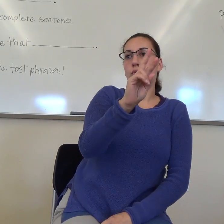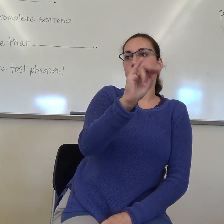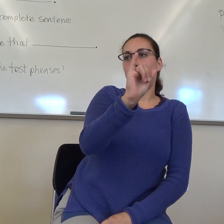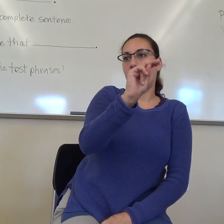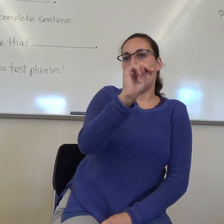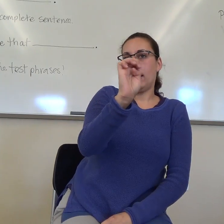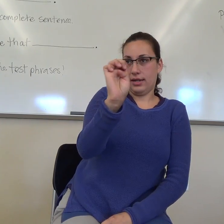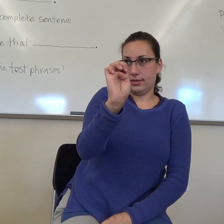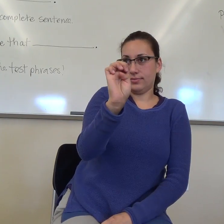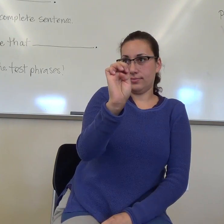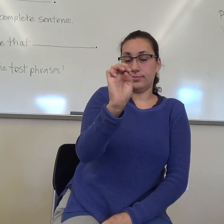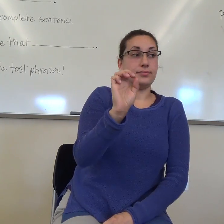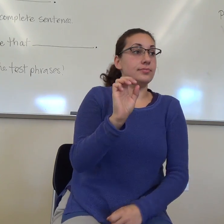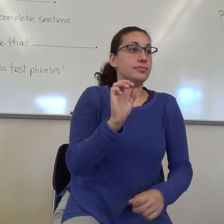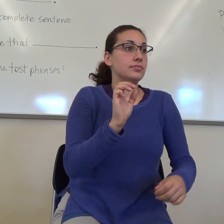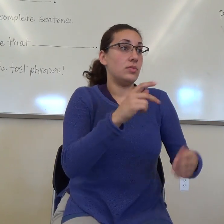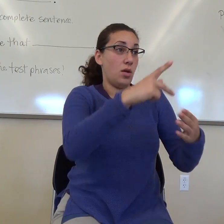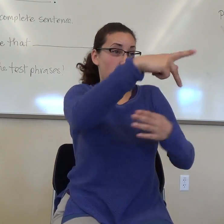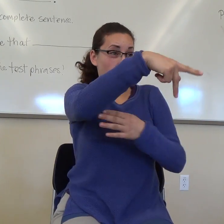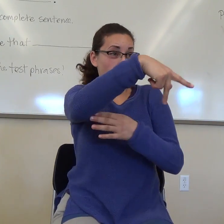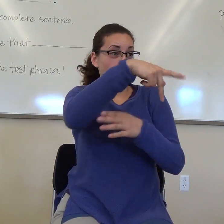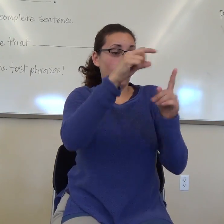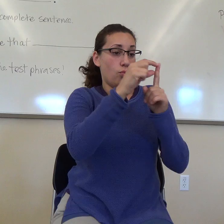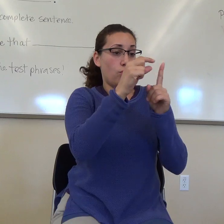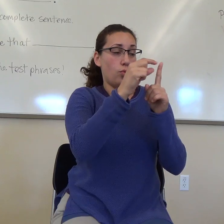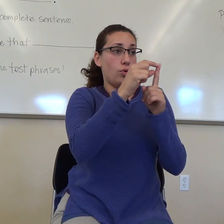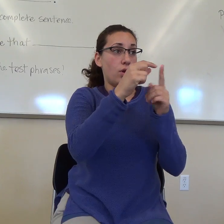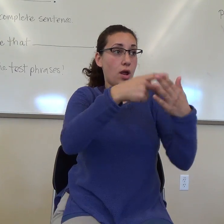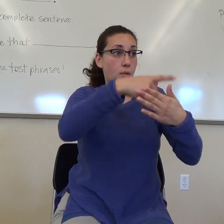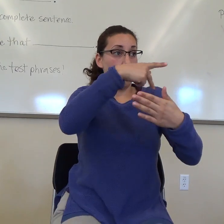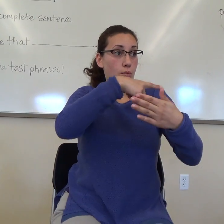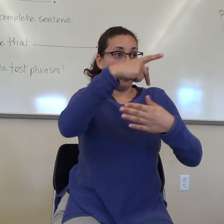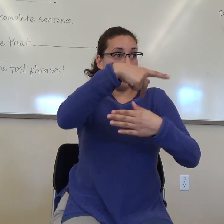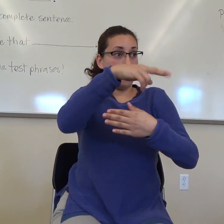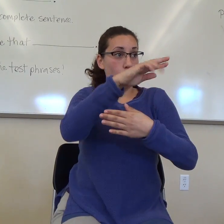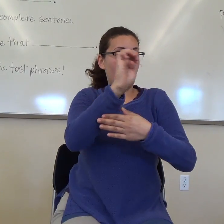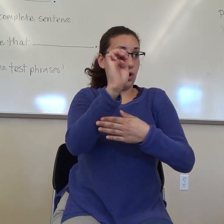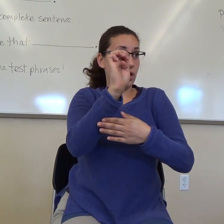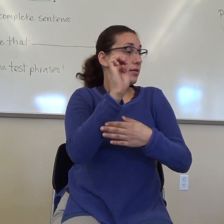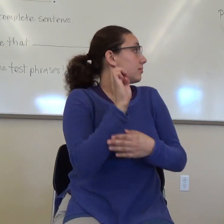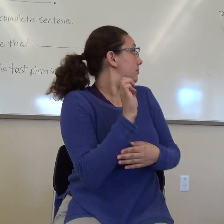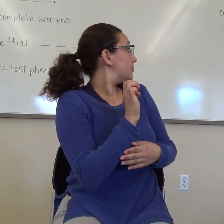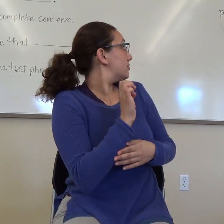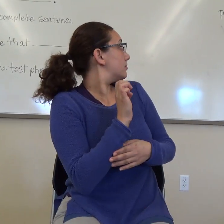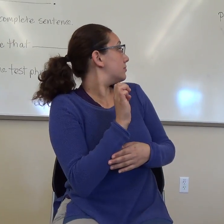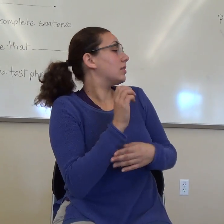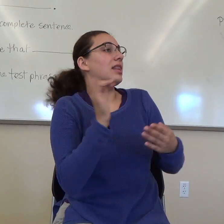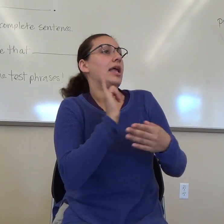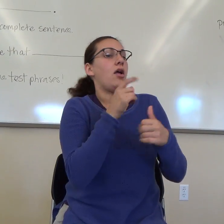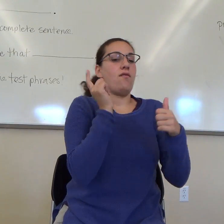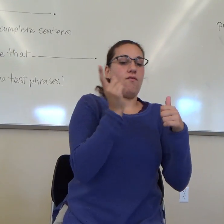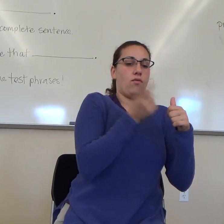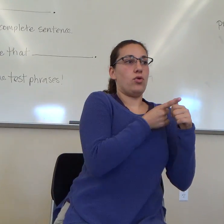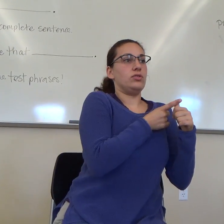has a sense of this, of being first,